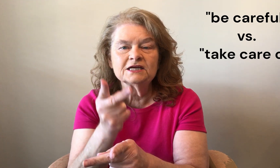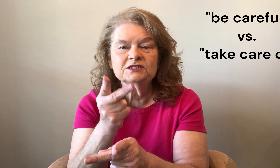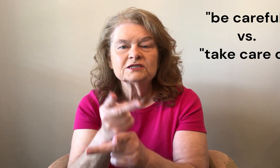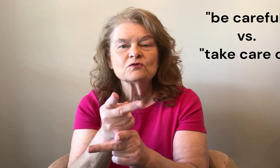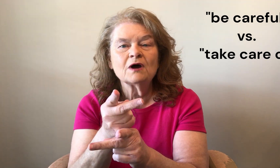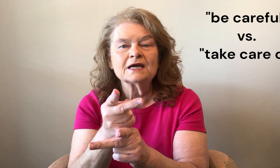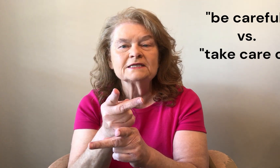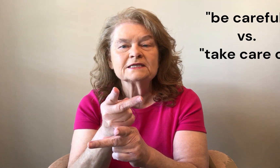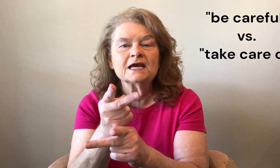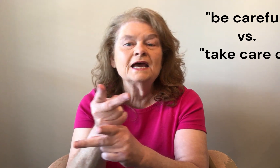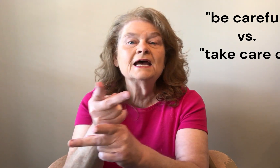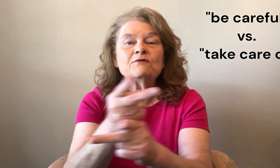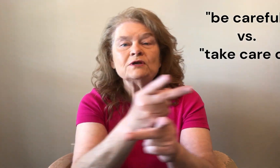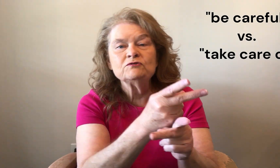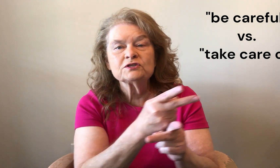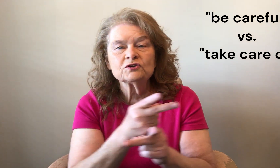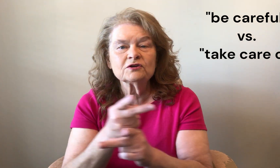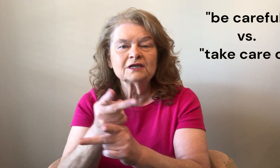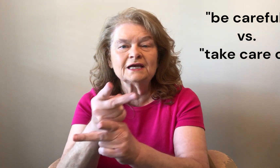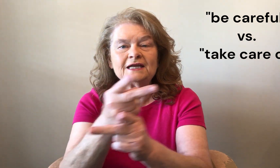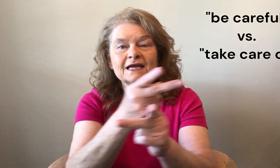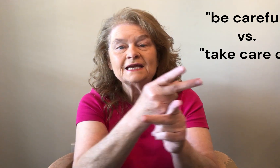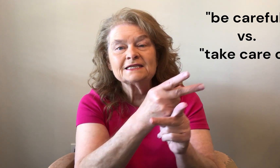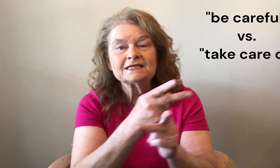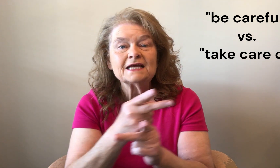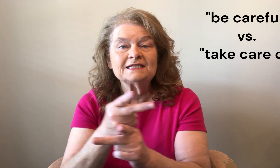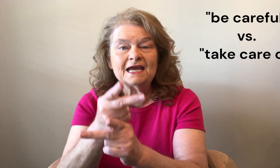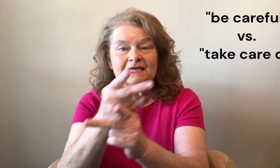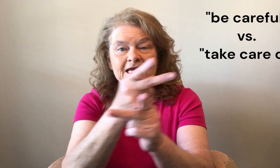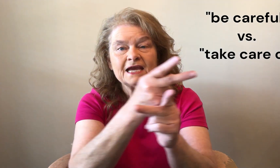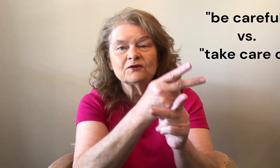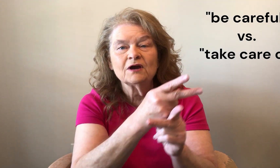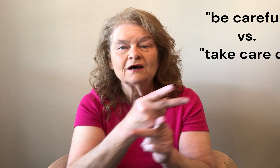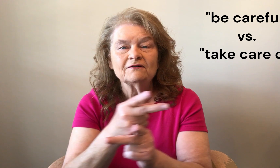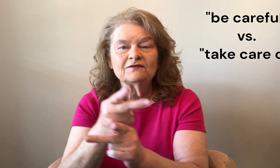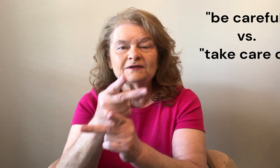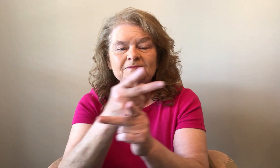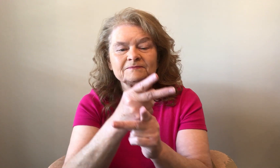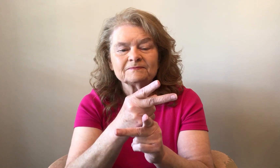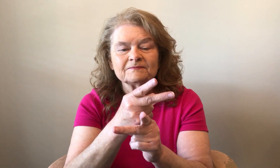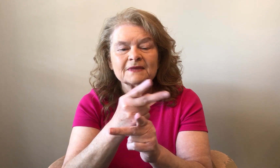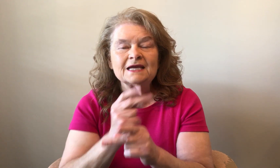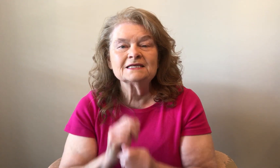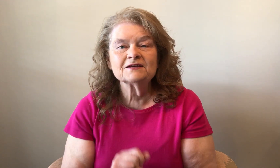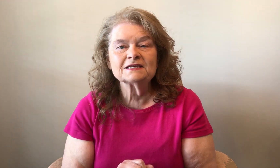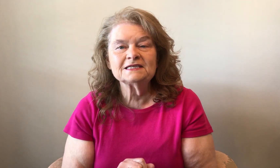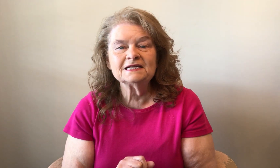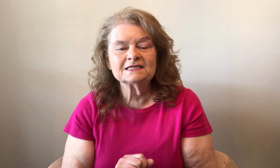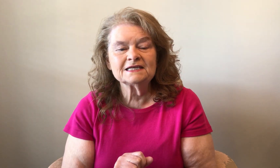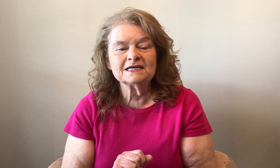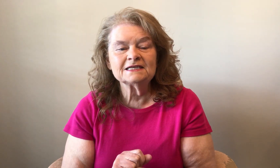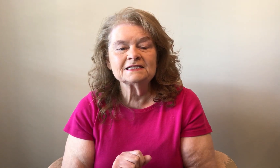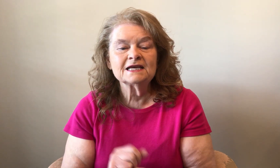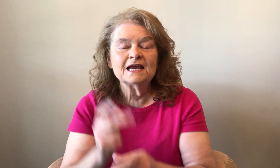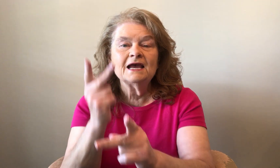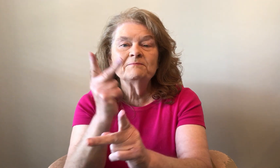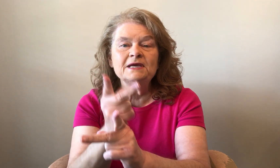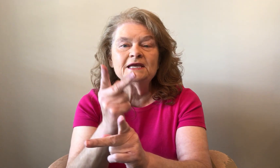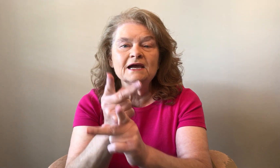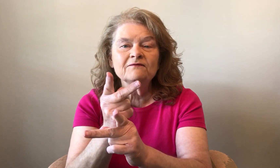it twice. When you circle it, it's take care of. So the sentence is, be